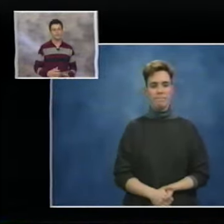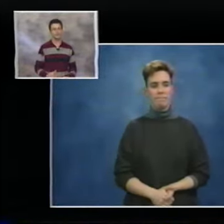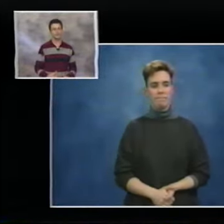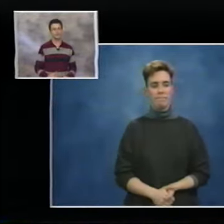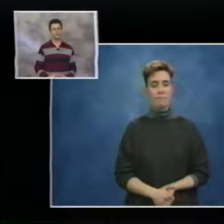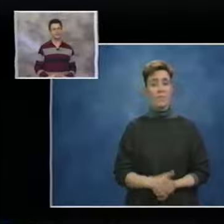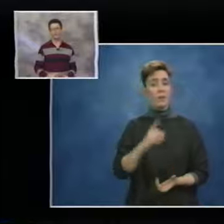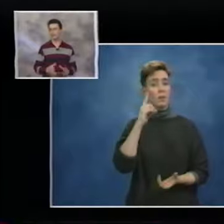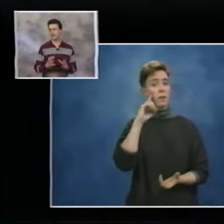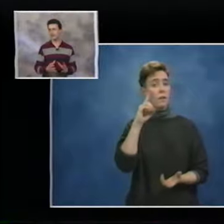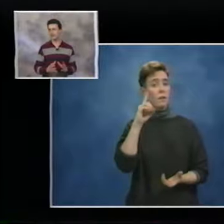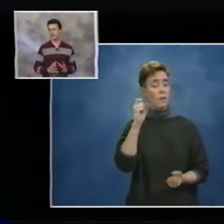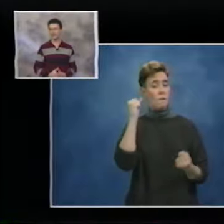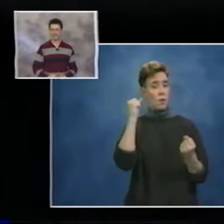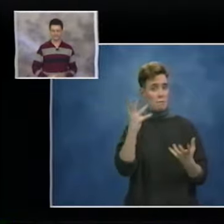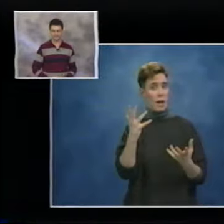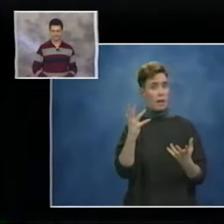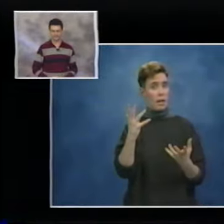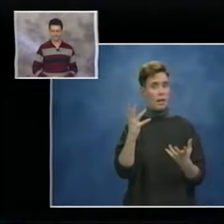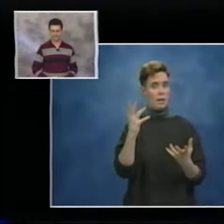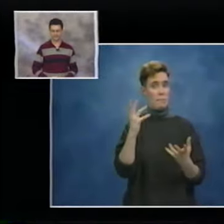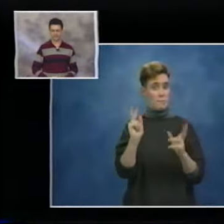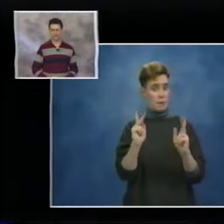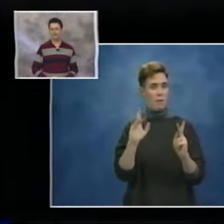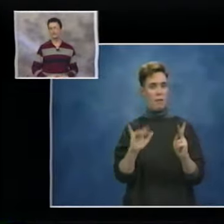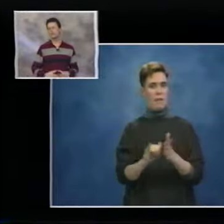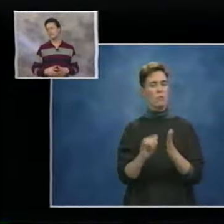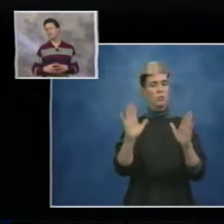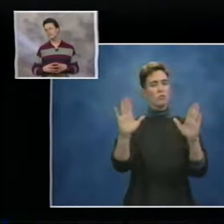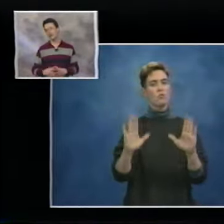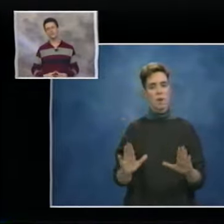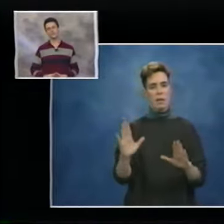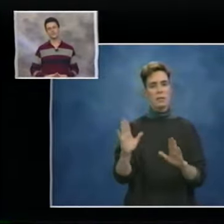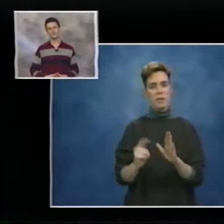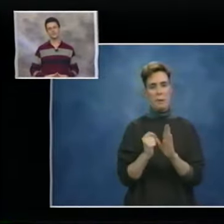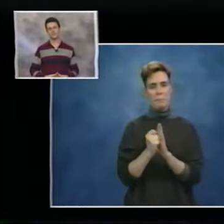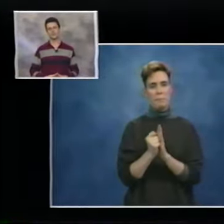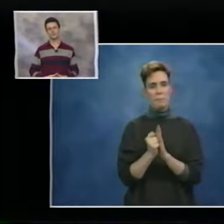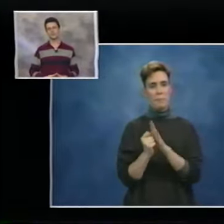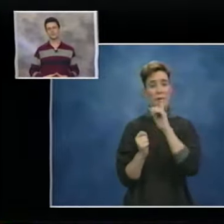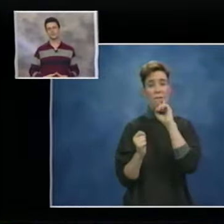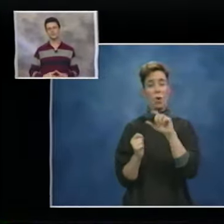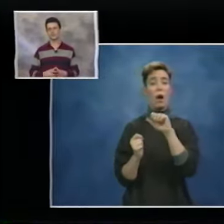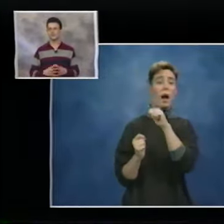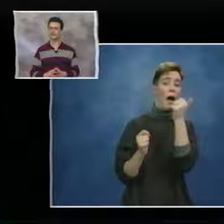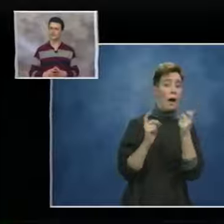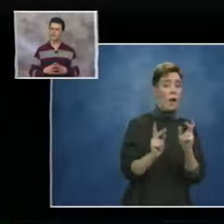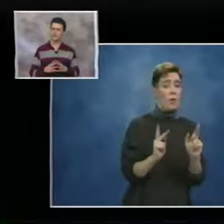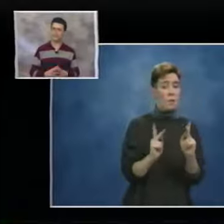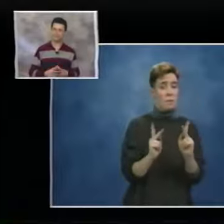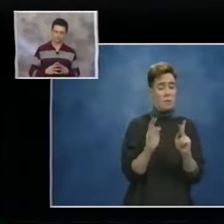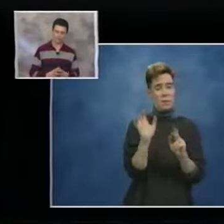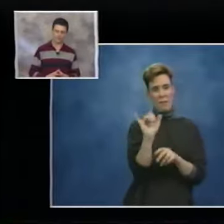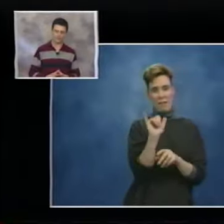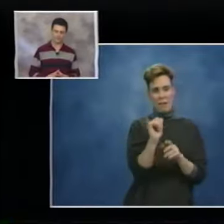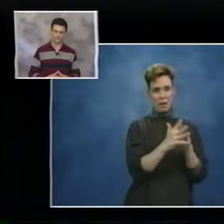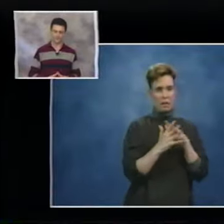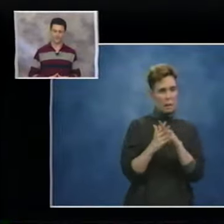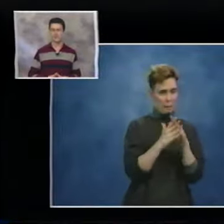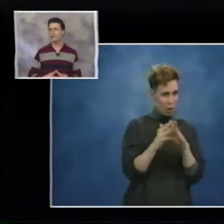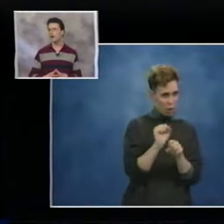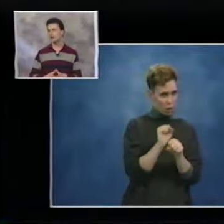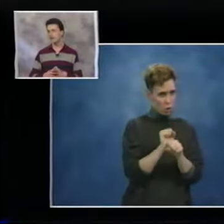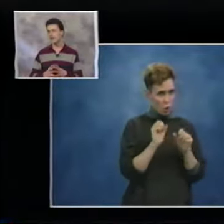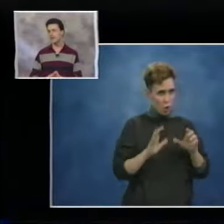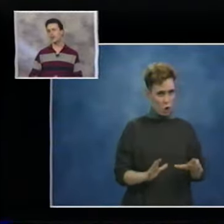For many, it was a great time. For others, such as the American worker,